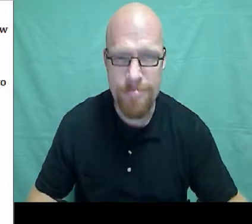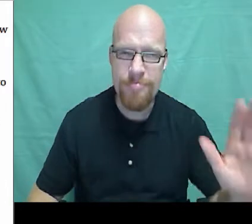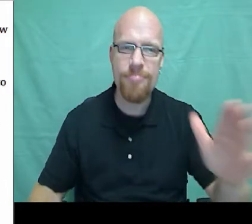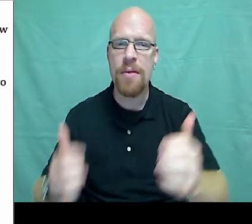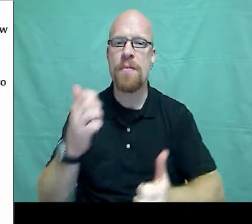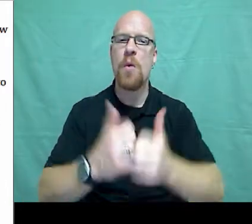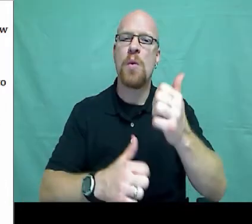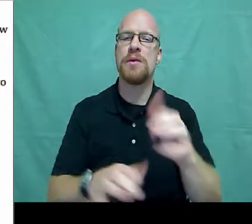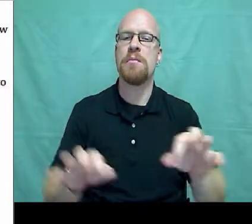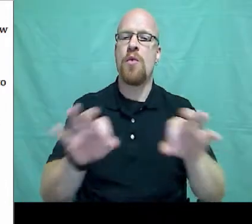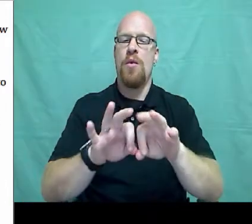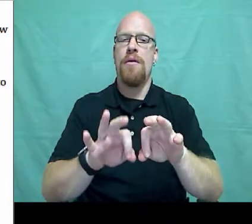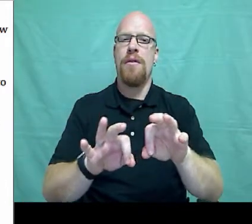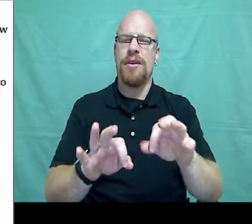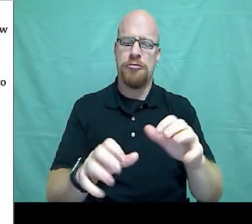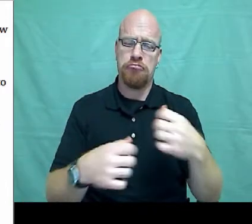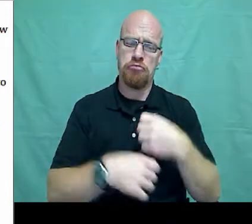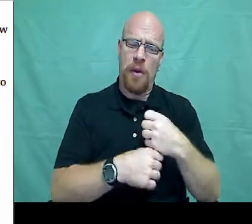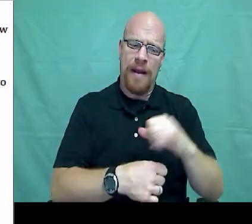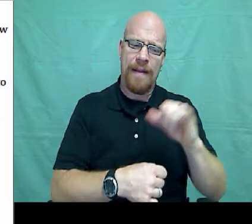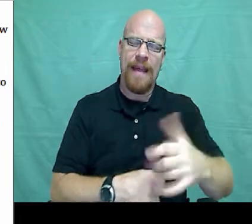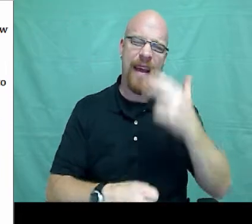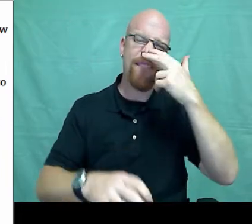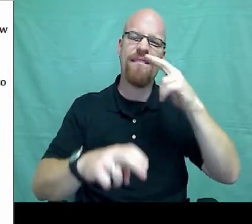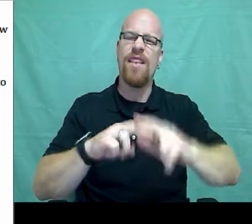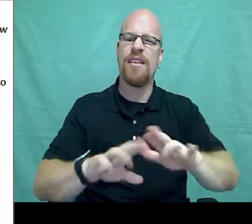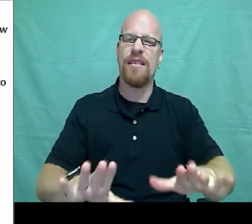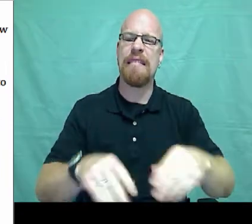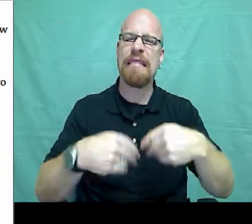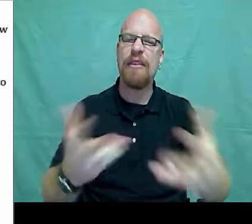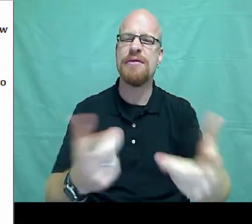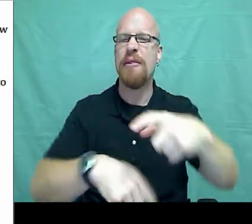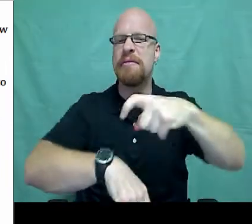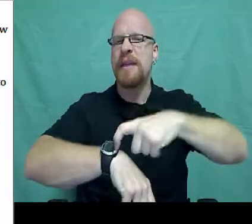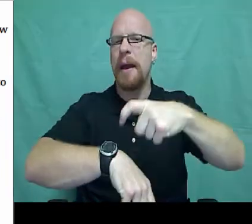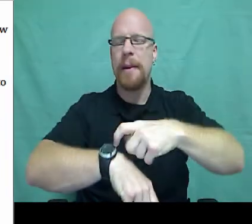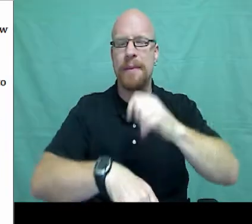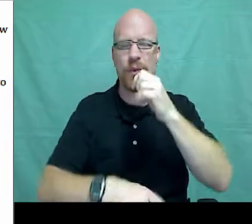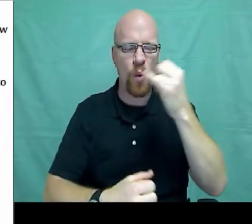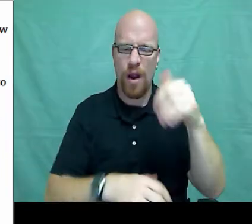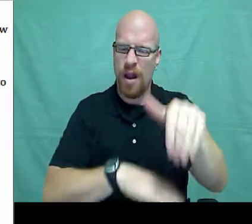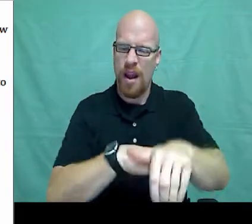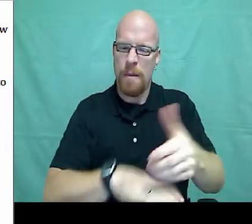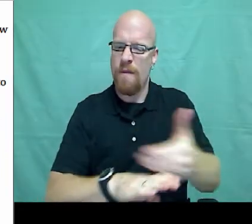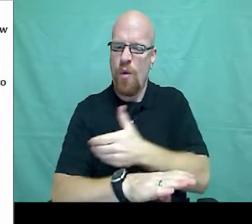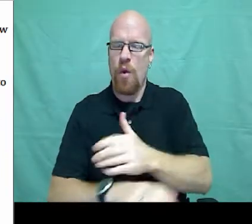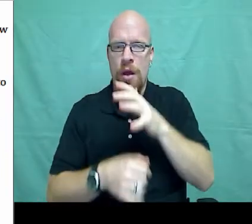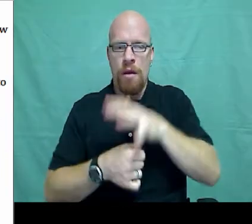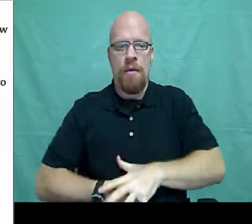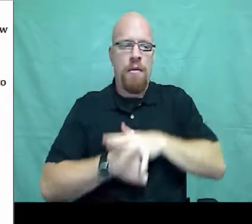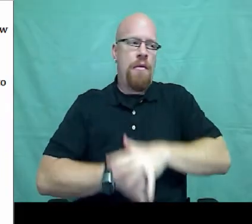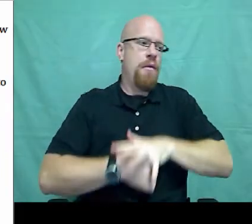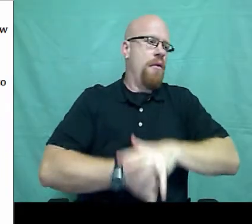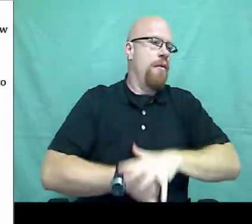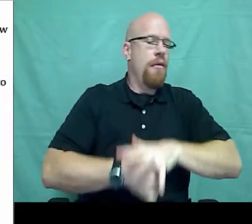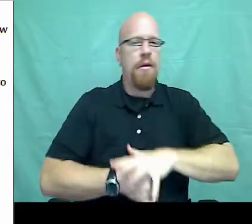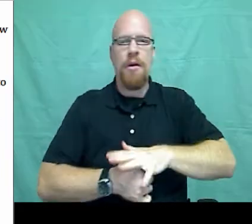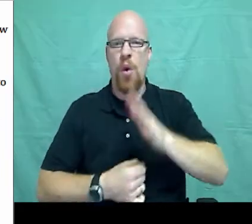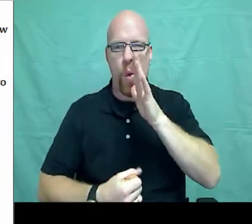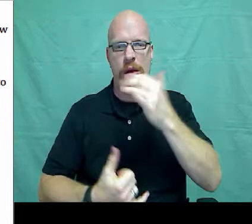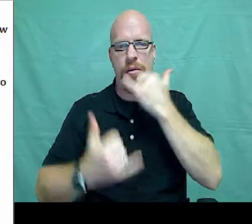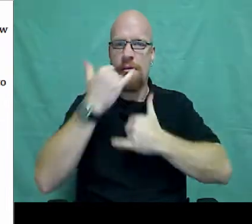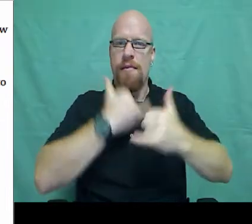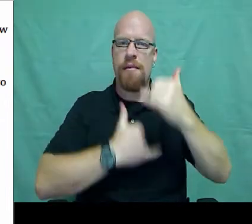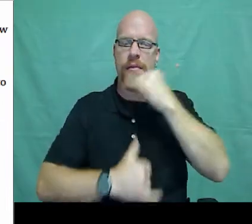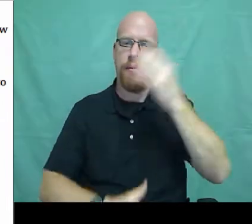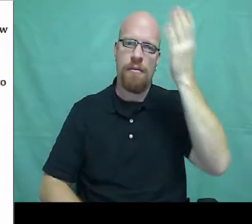Now, most important, as you're making this presentation, have fun, give yourself time. Don't do it the night before. It's